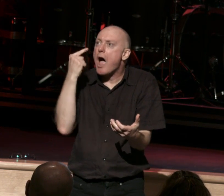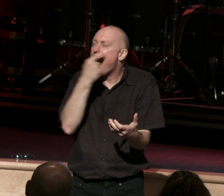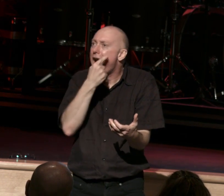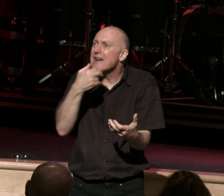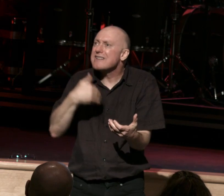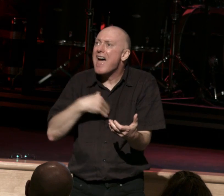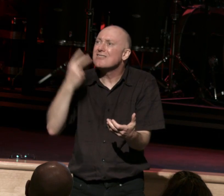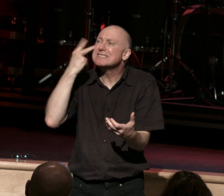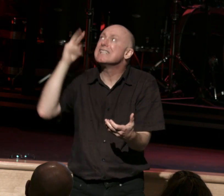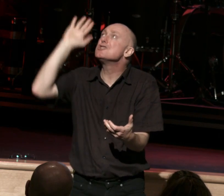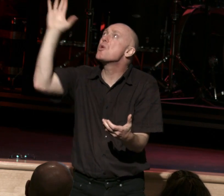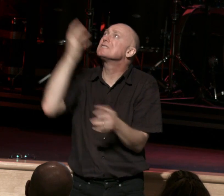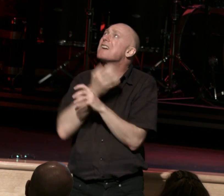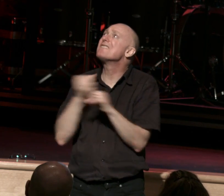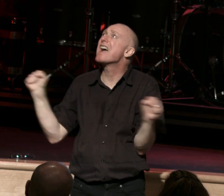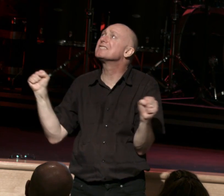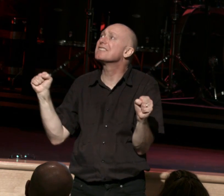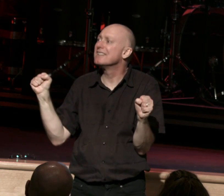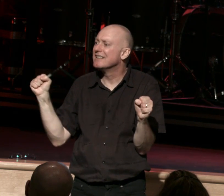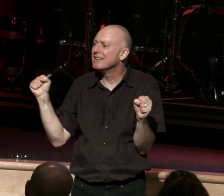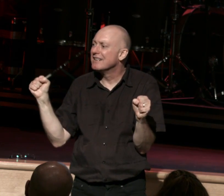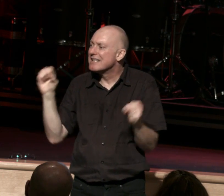have seen your salvation.